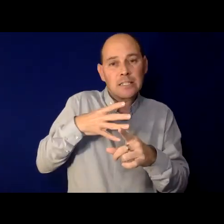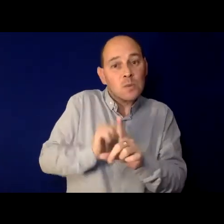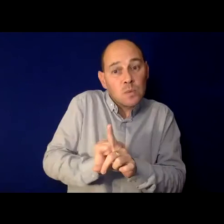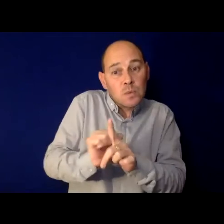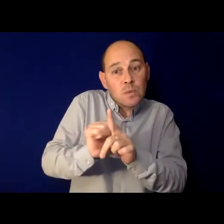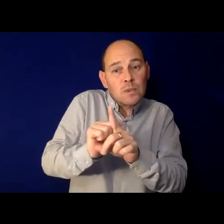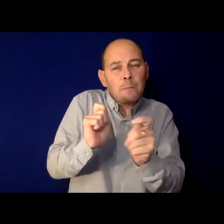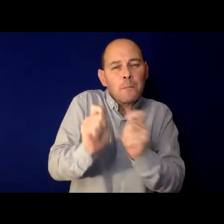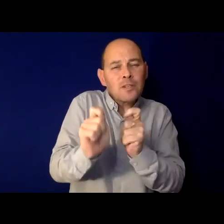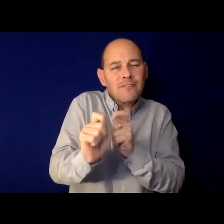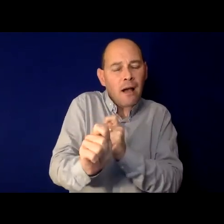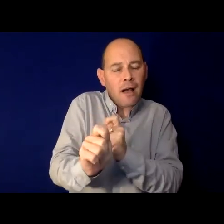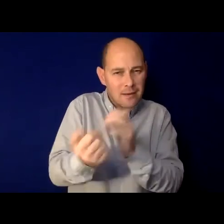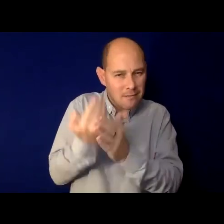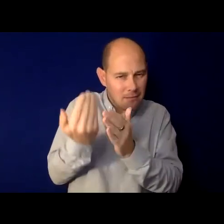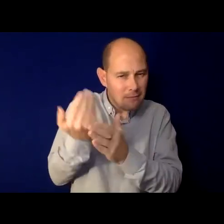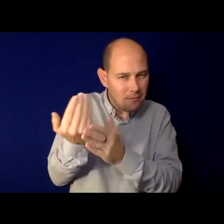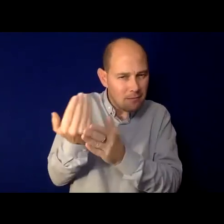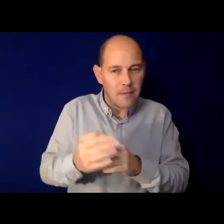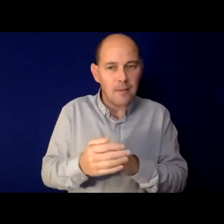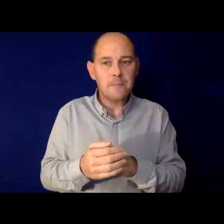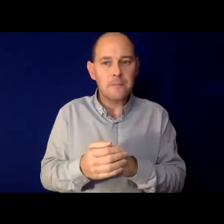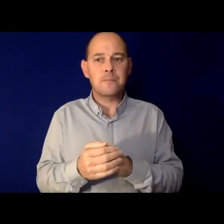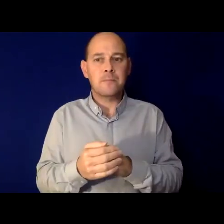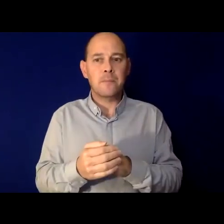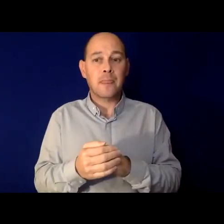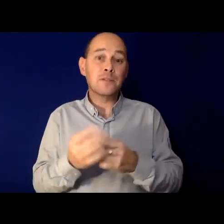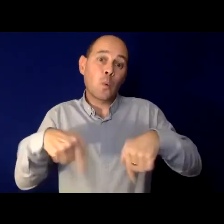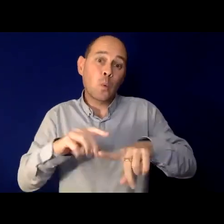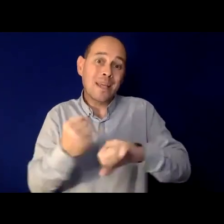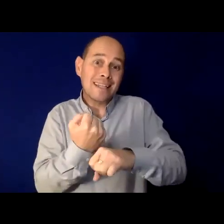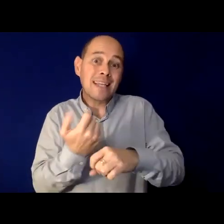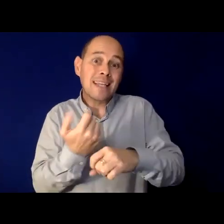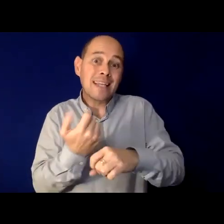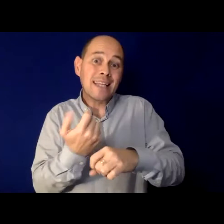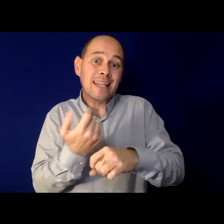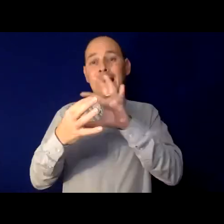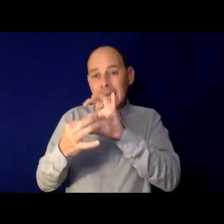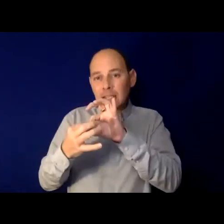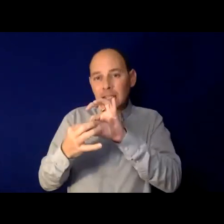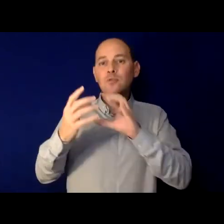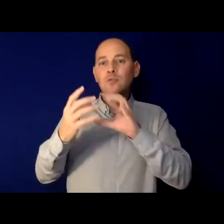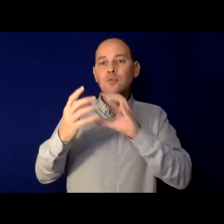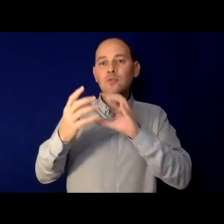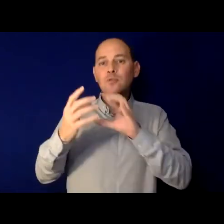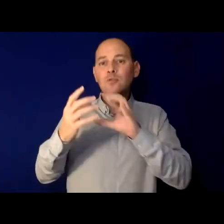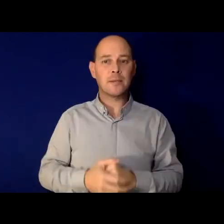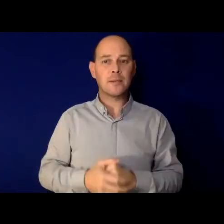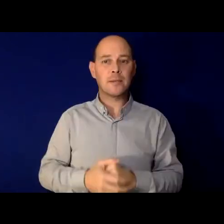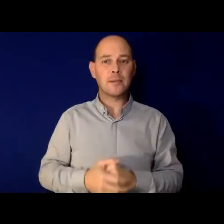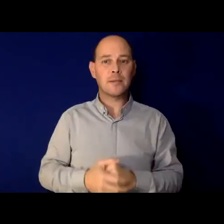modified the tool in collaboration with the Ministry of Health. So